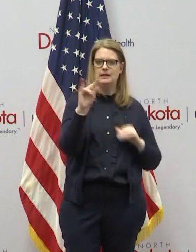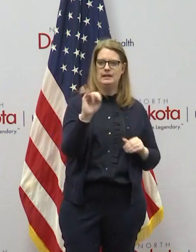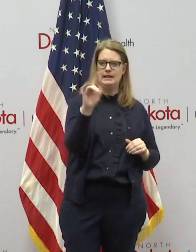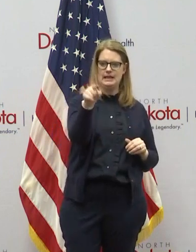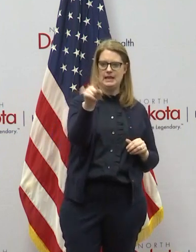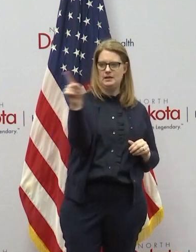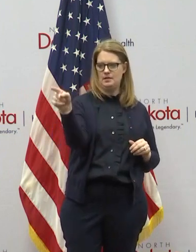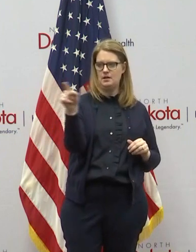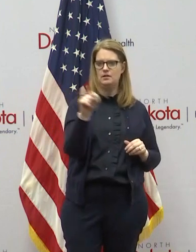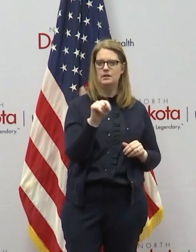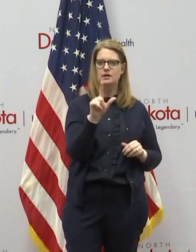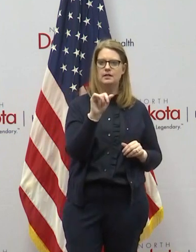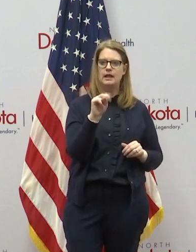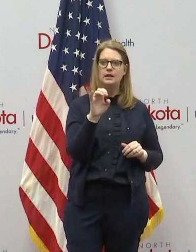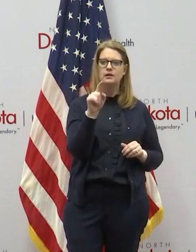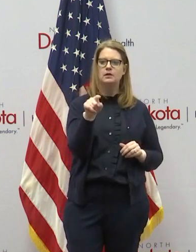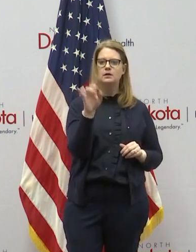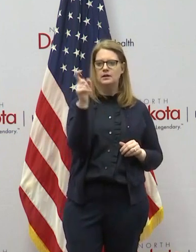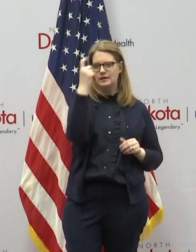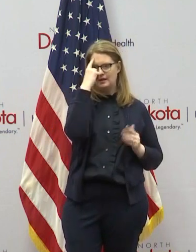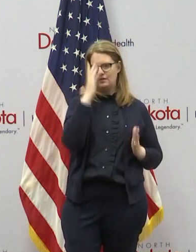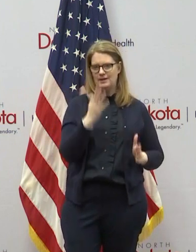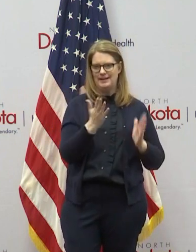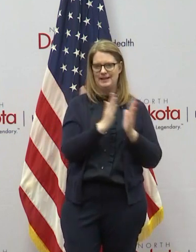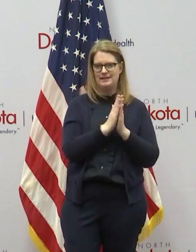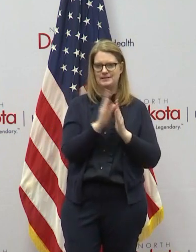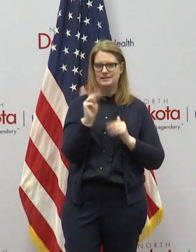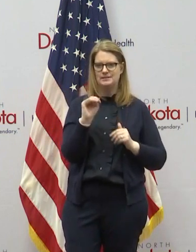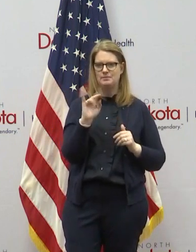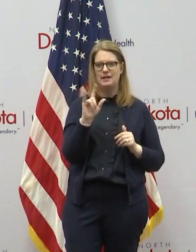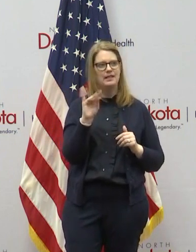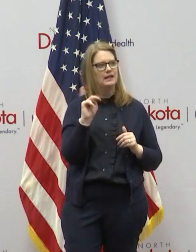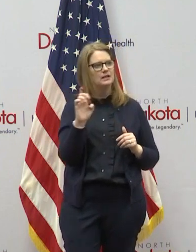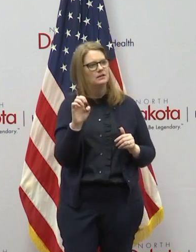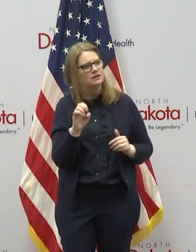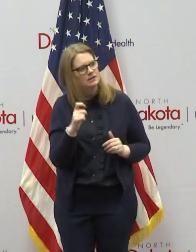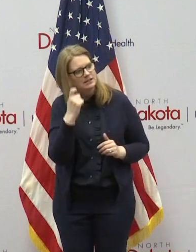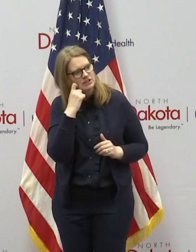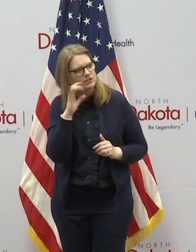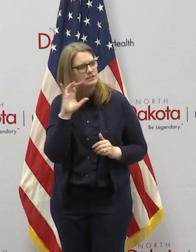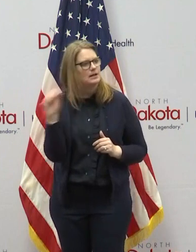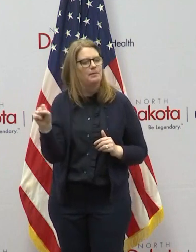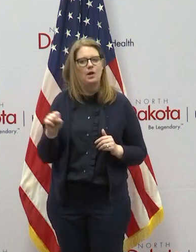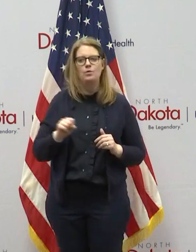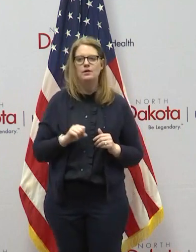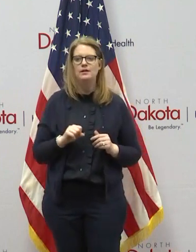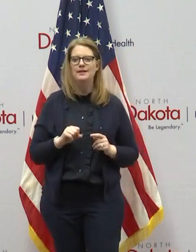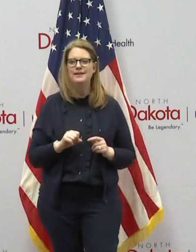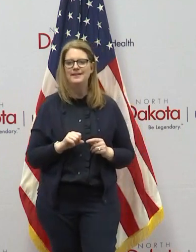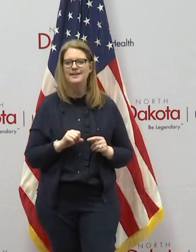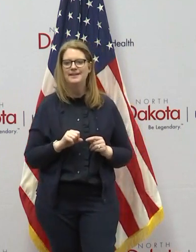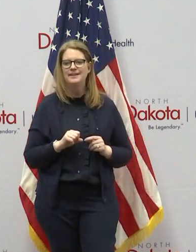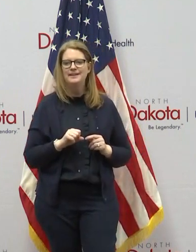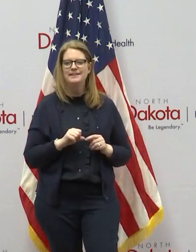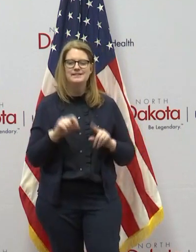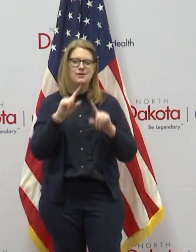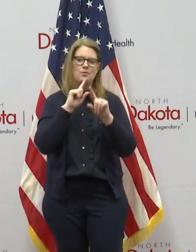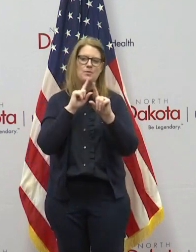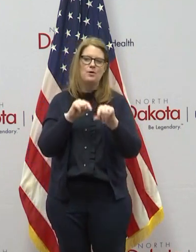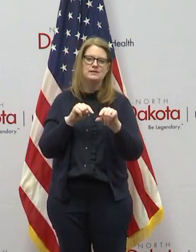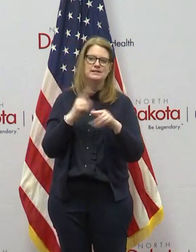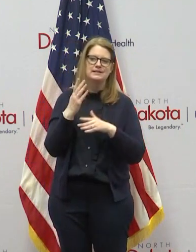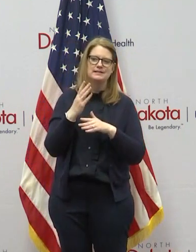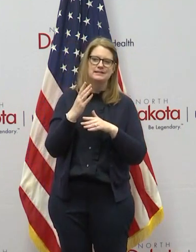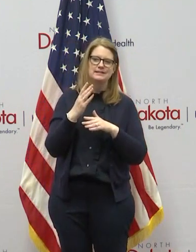Lane, and then online. Governor, I was going to ask this to Mylene, but it seems as though she stepped out. There's been some reports that